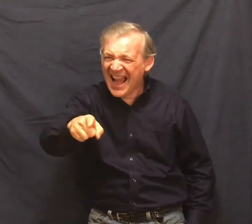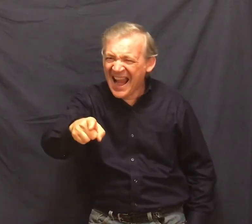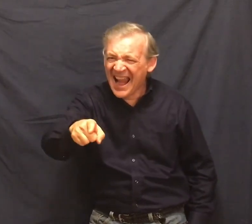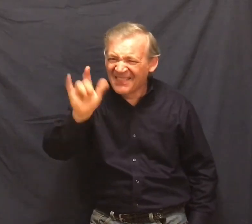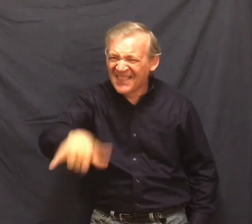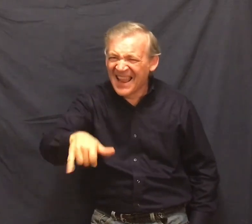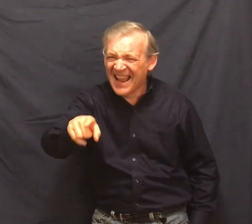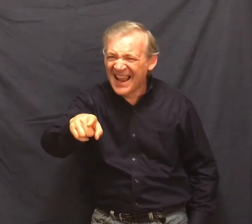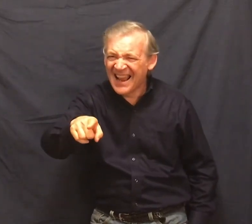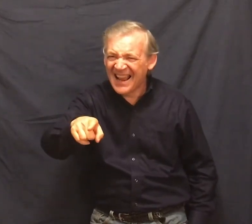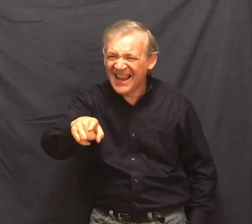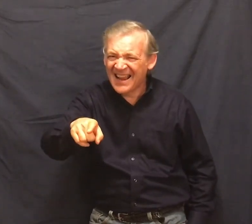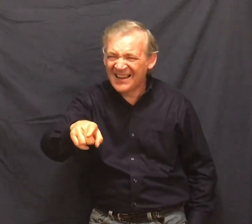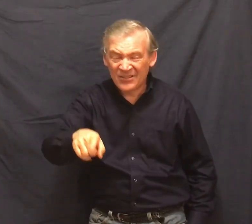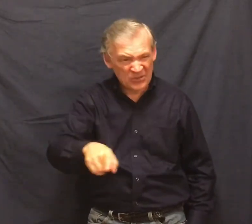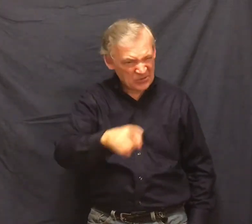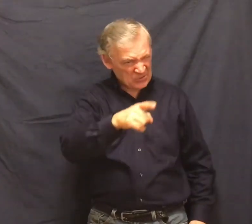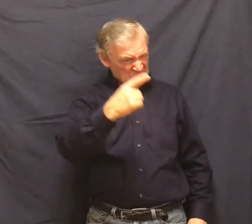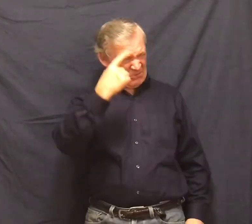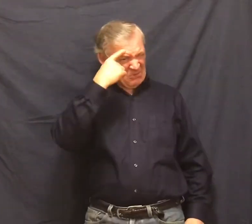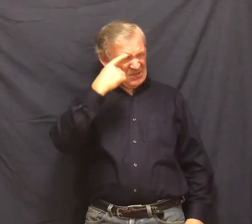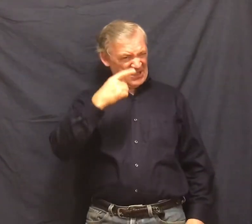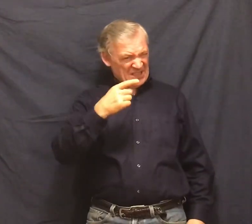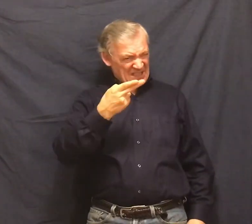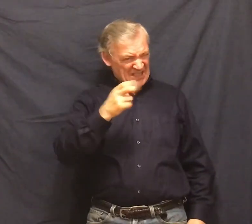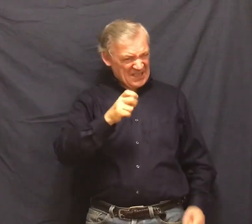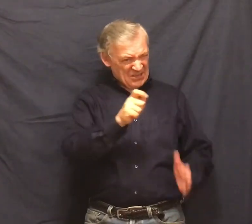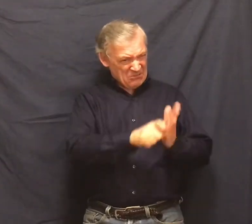You think he's the guy who wrote this letter?